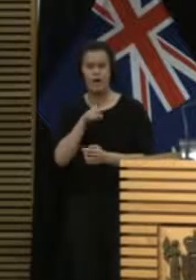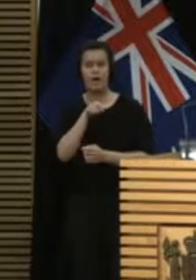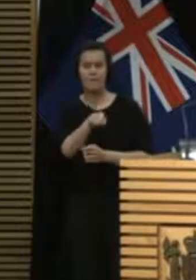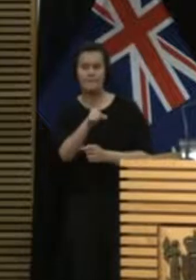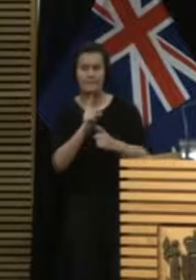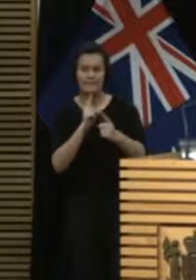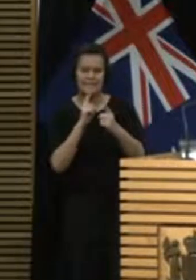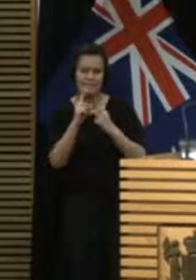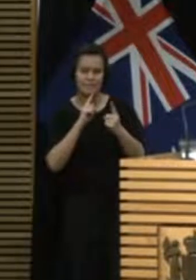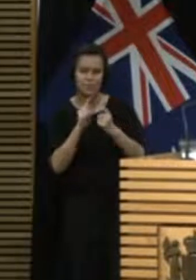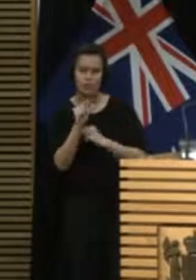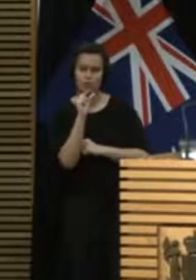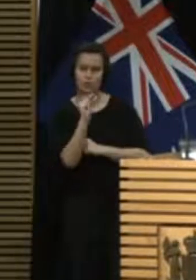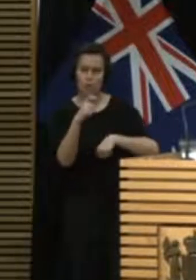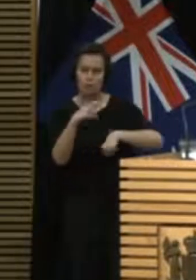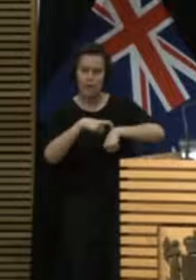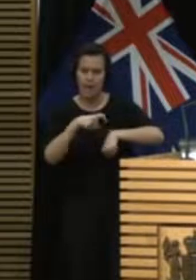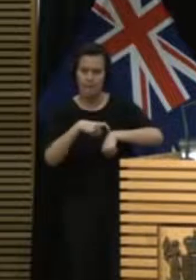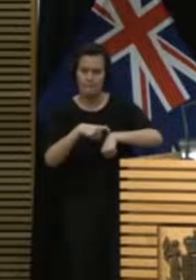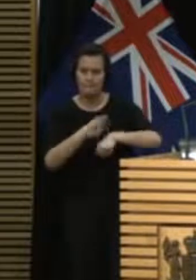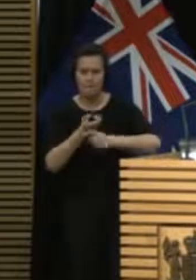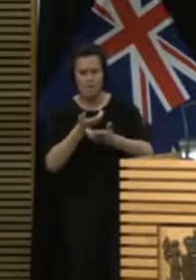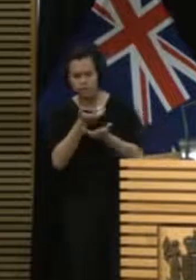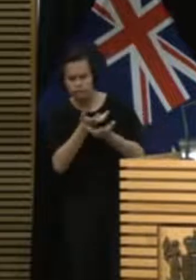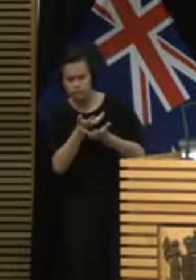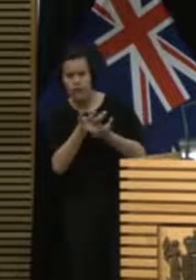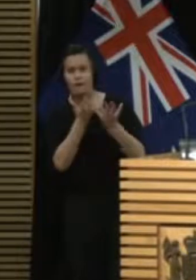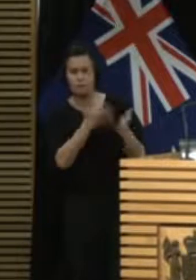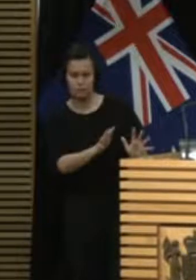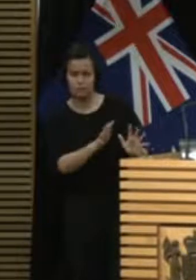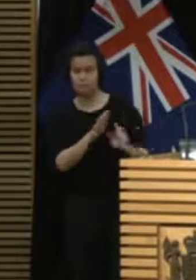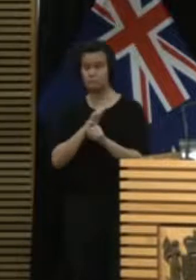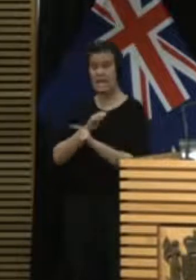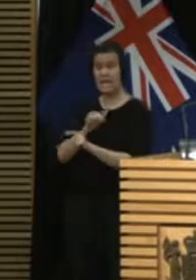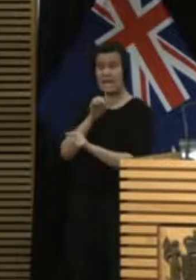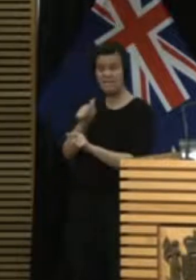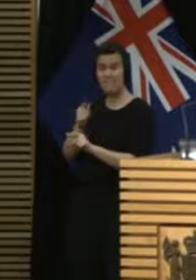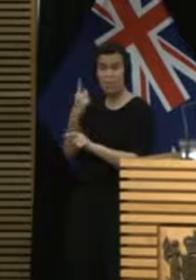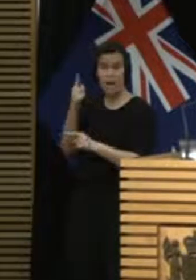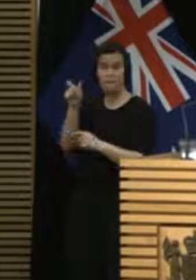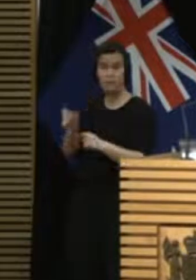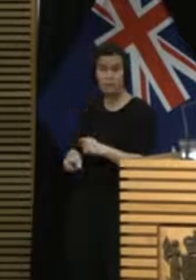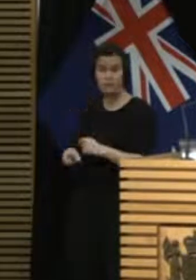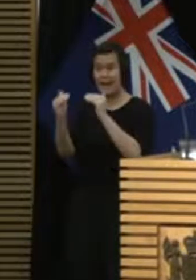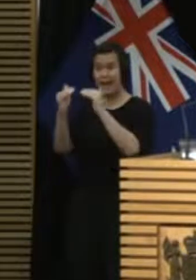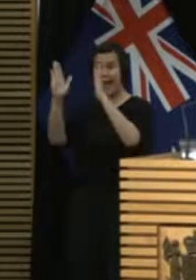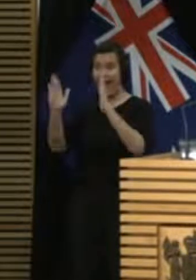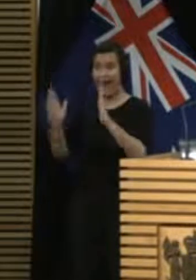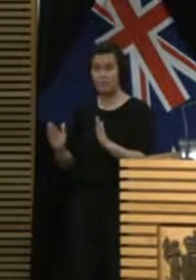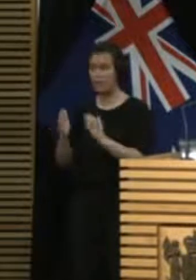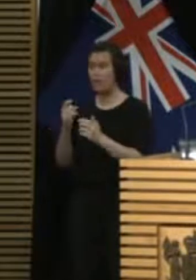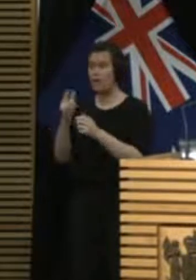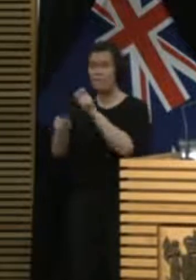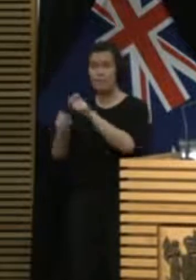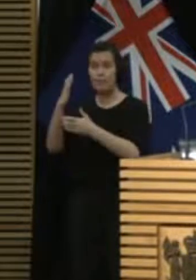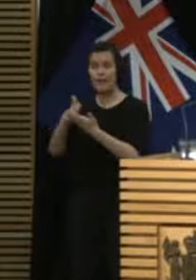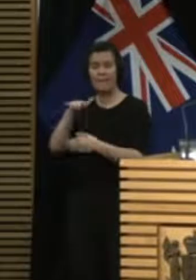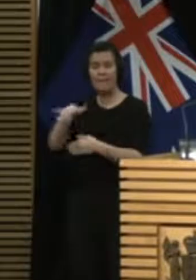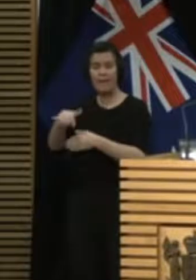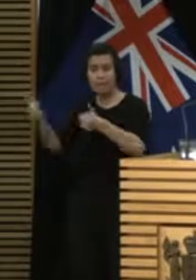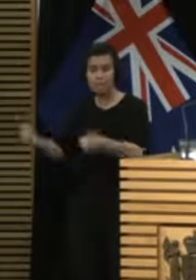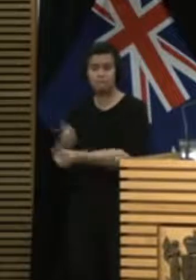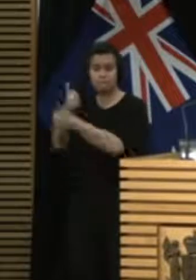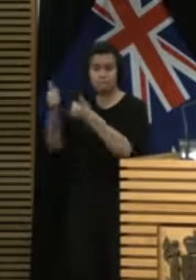more complex, or where they may have they may be in large households, or households that can't isolate safely. And so it's a matter